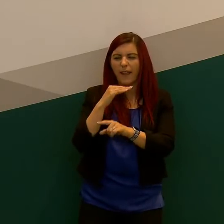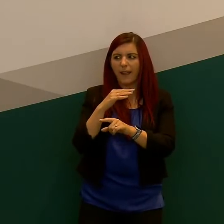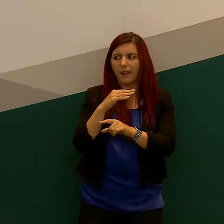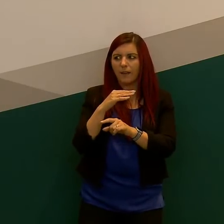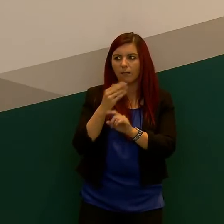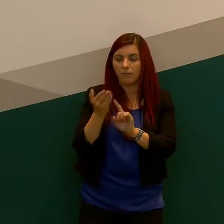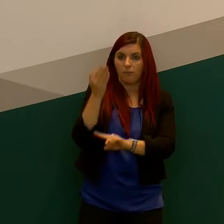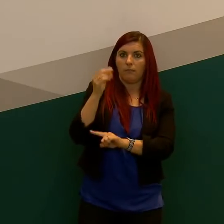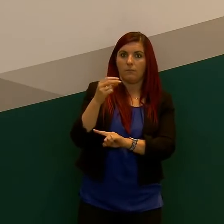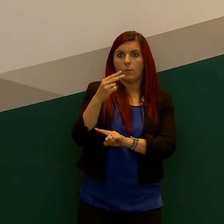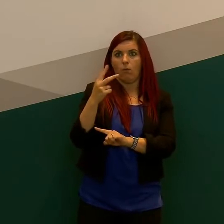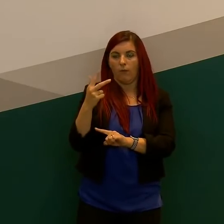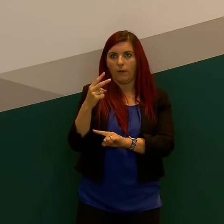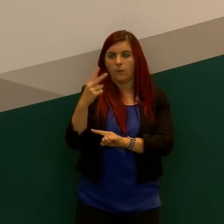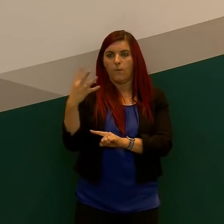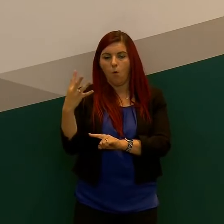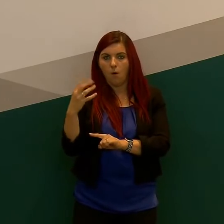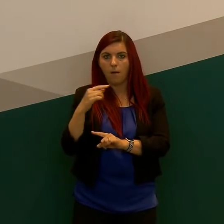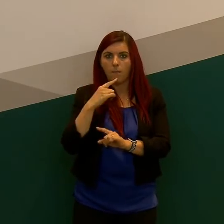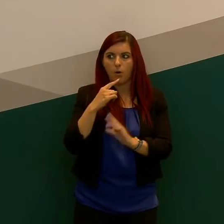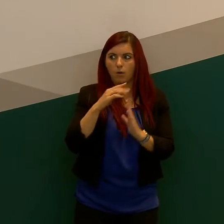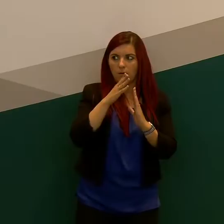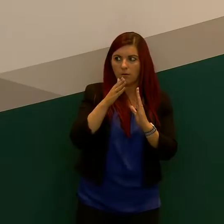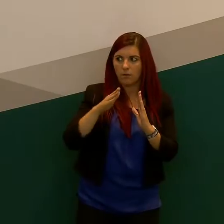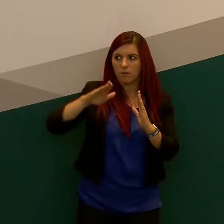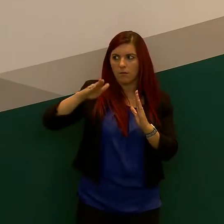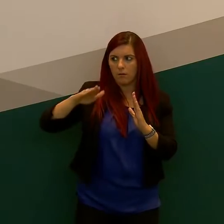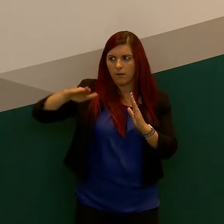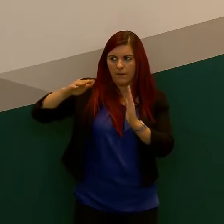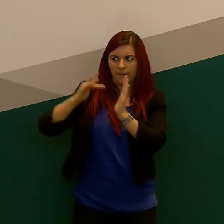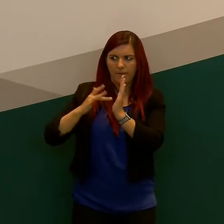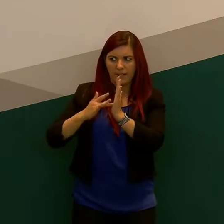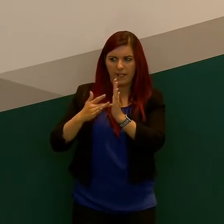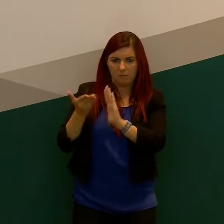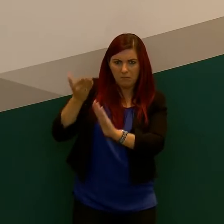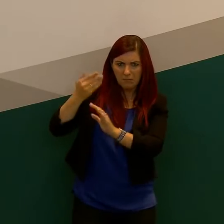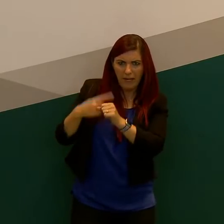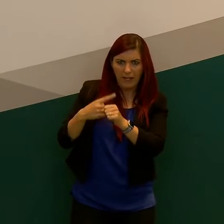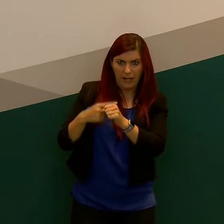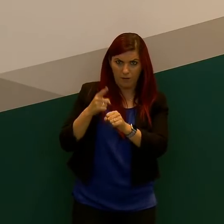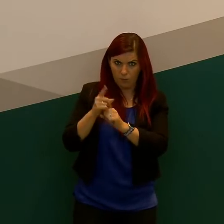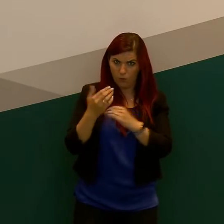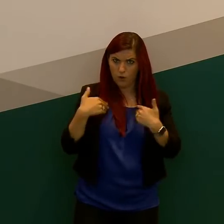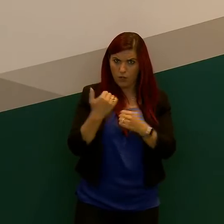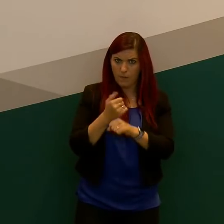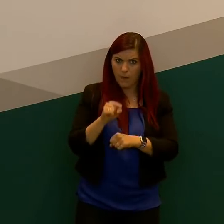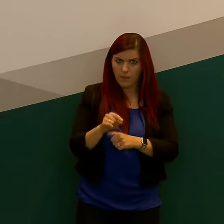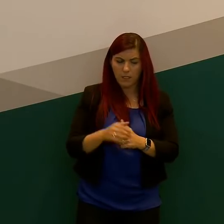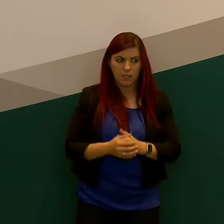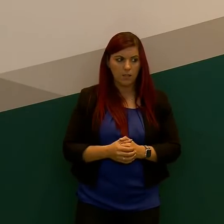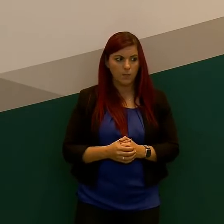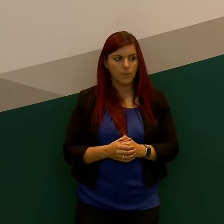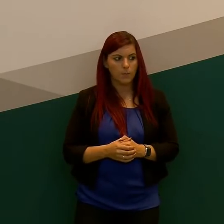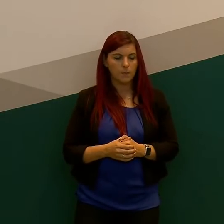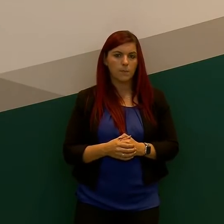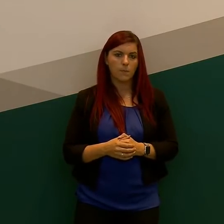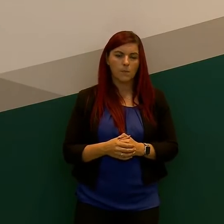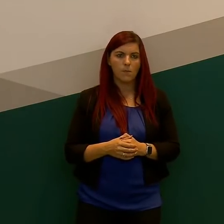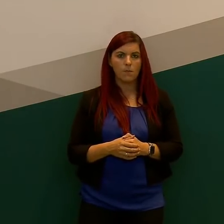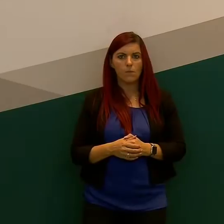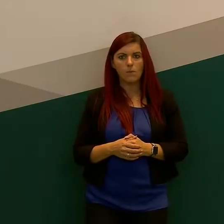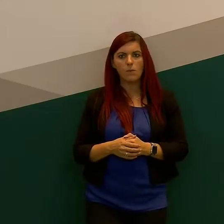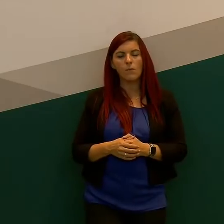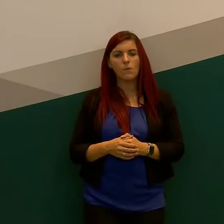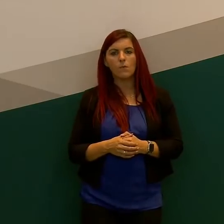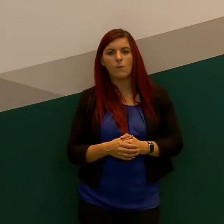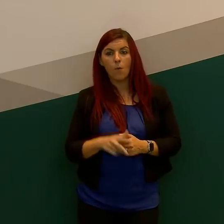and Monday when it was 24. So 15 is a bit higher again. Are you concerned about that? So